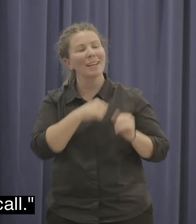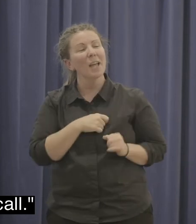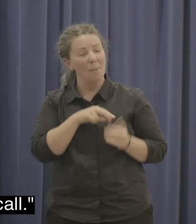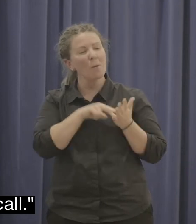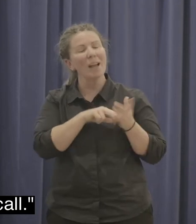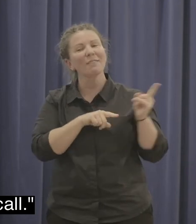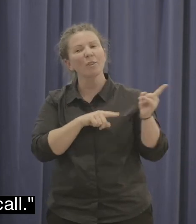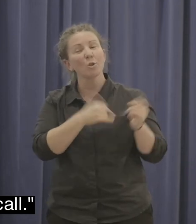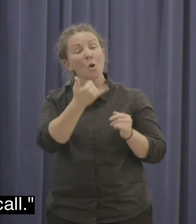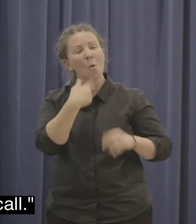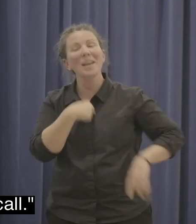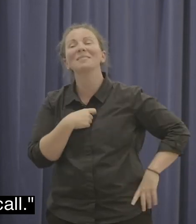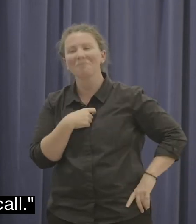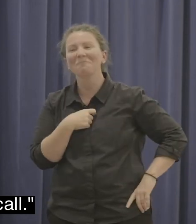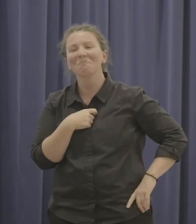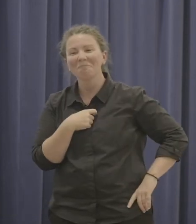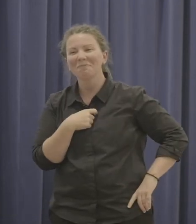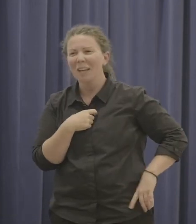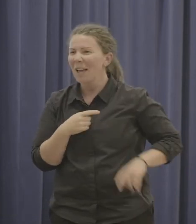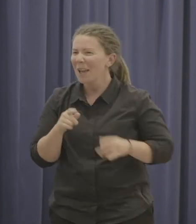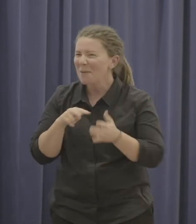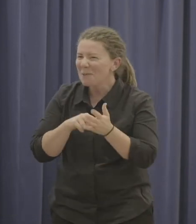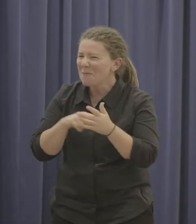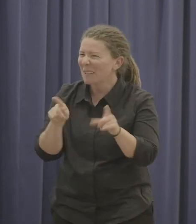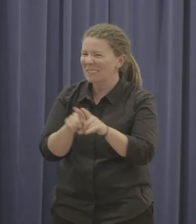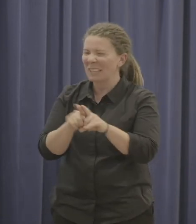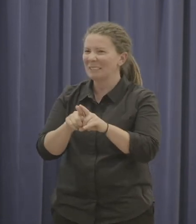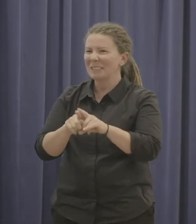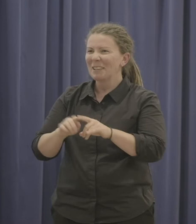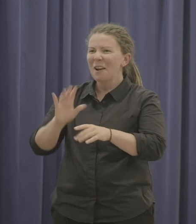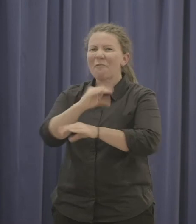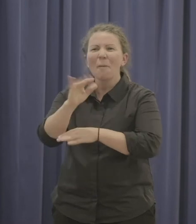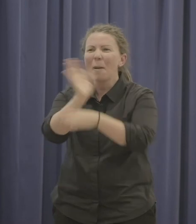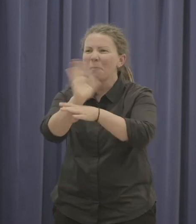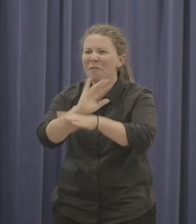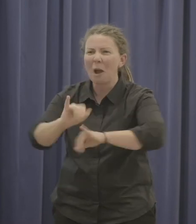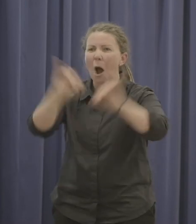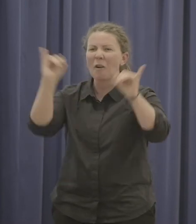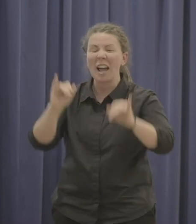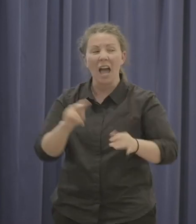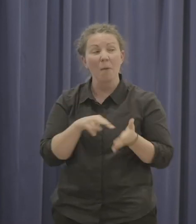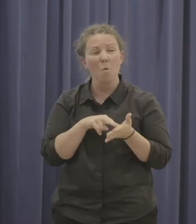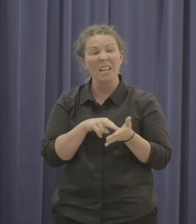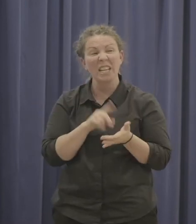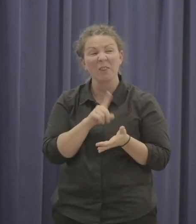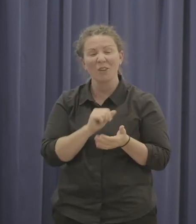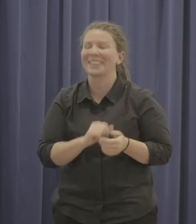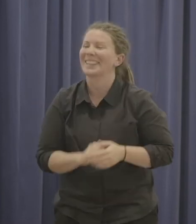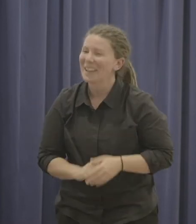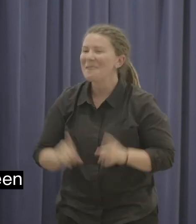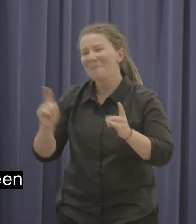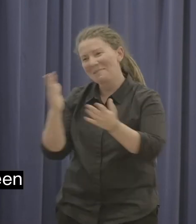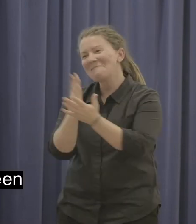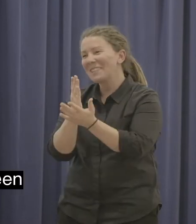been waiting for your call." It almost sounded like a line from a horror movie, but in fact it was true.